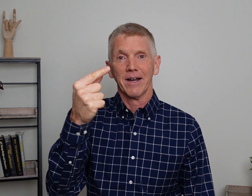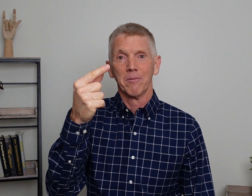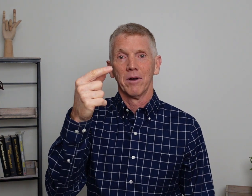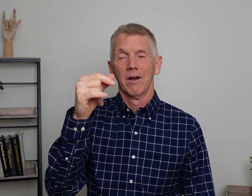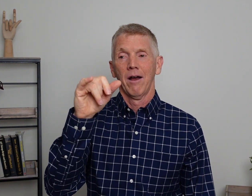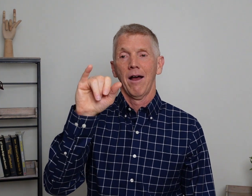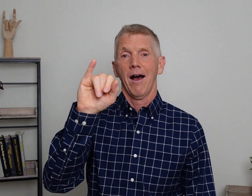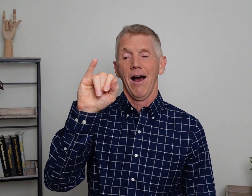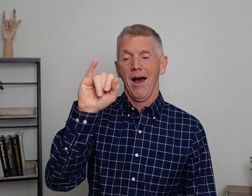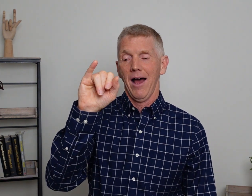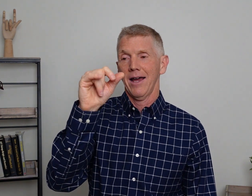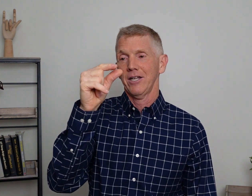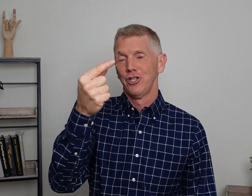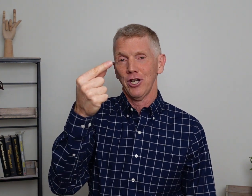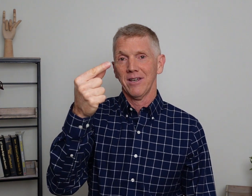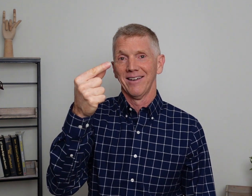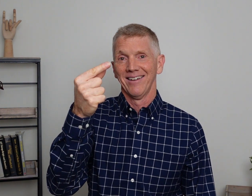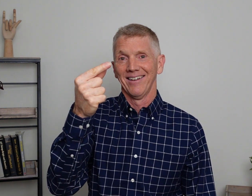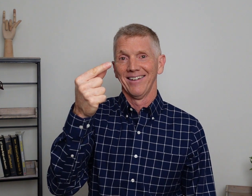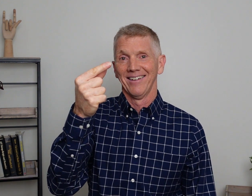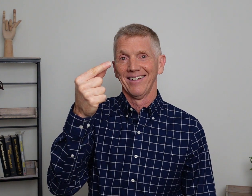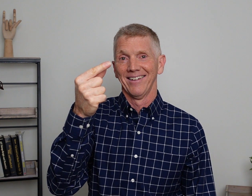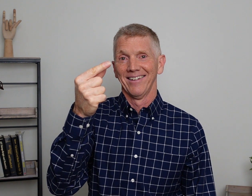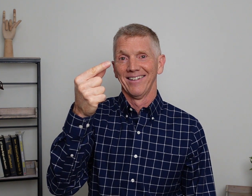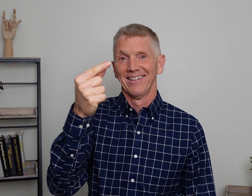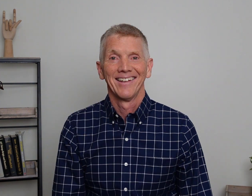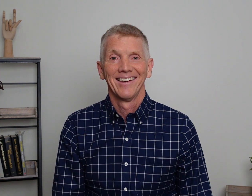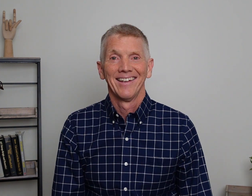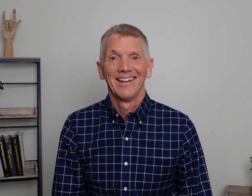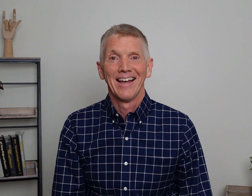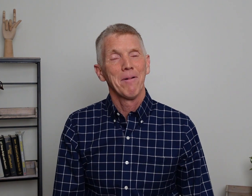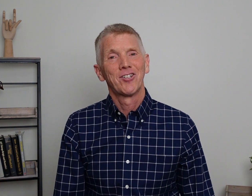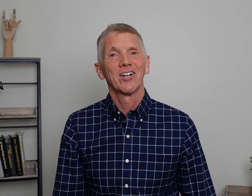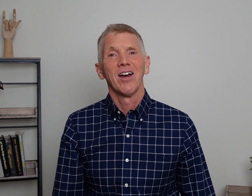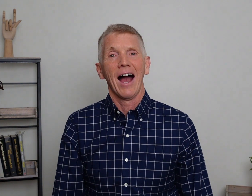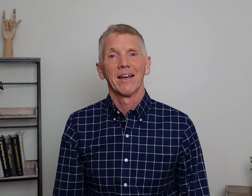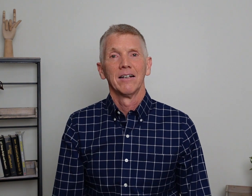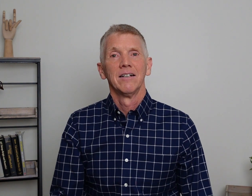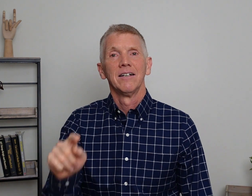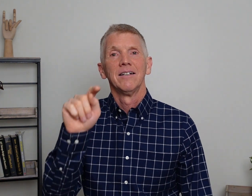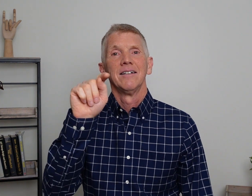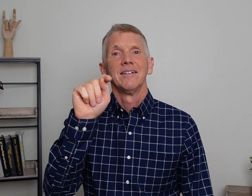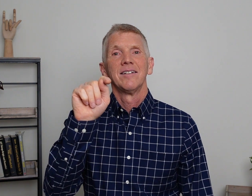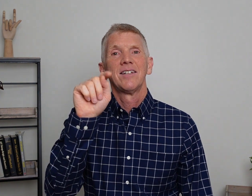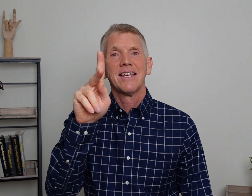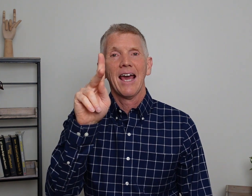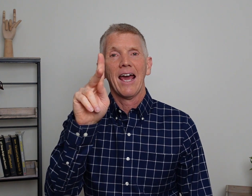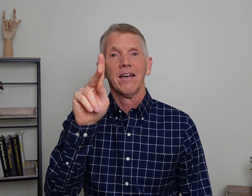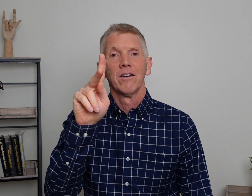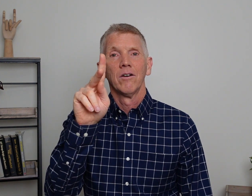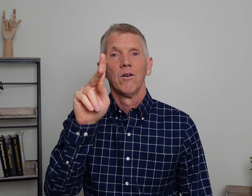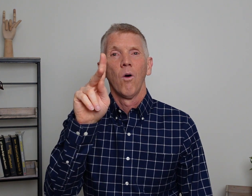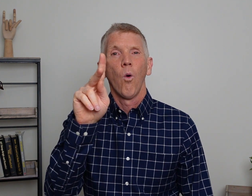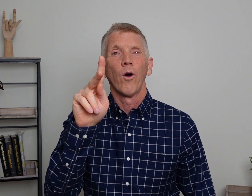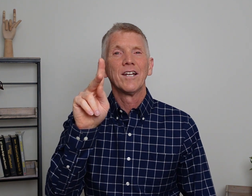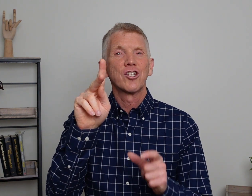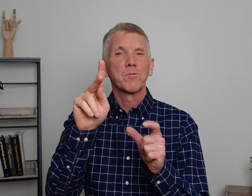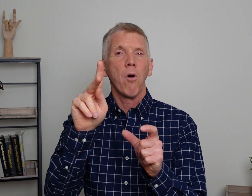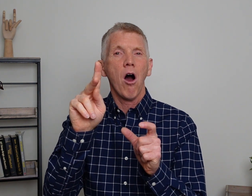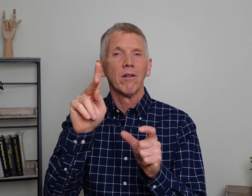Instagram, IG. How about TikTok? TK, or it's small